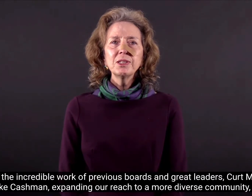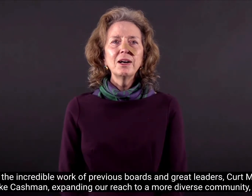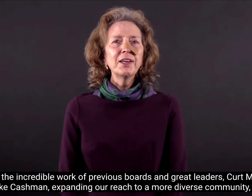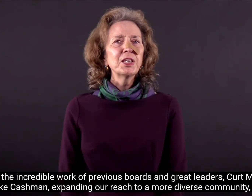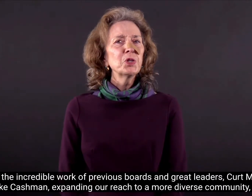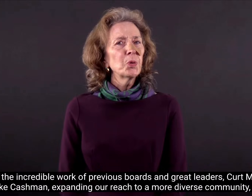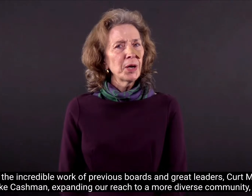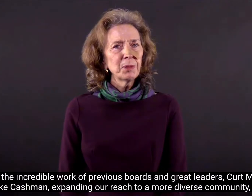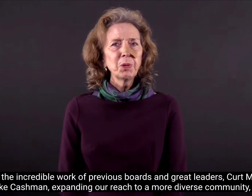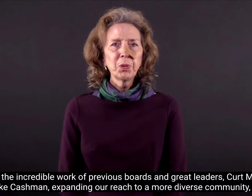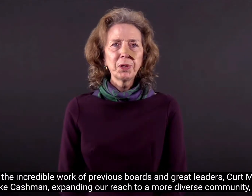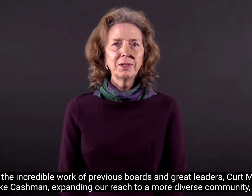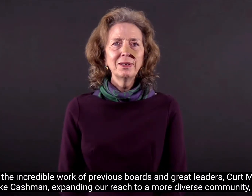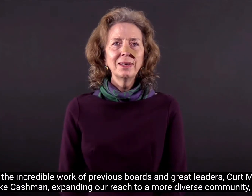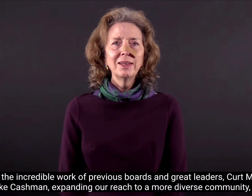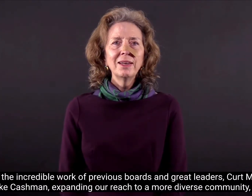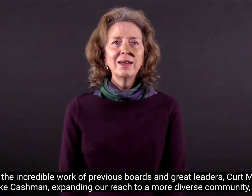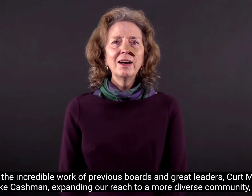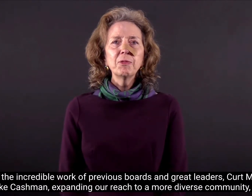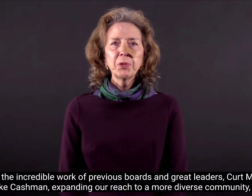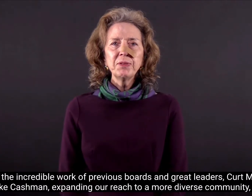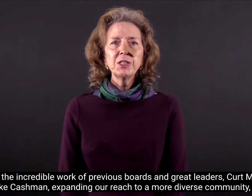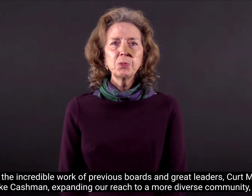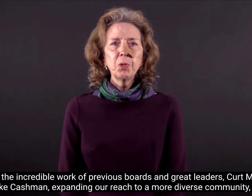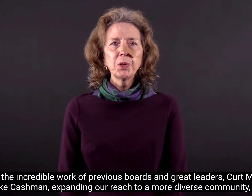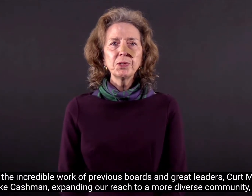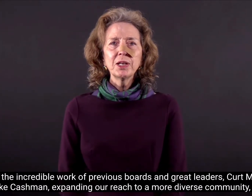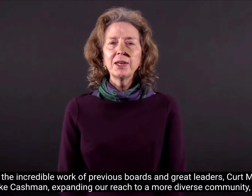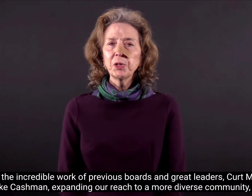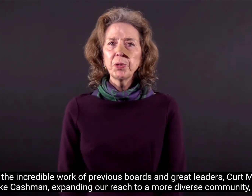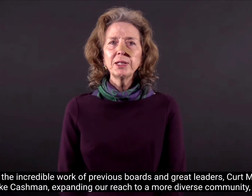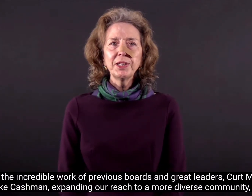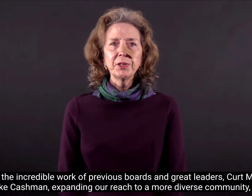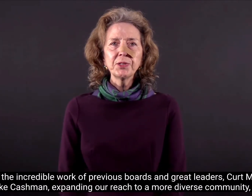We built on the incredible work of previous